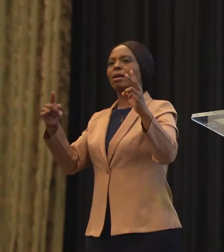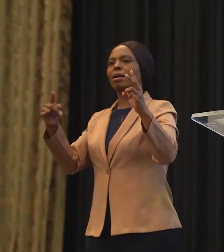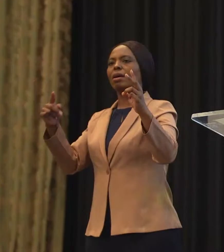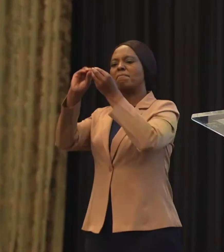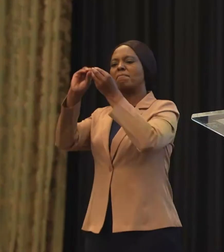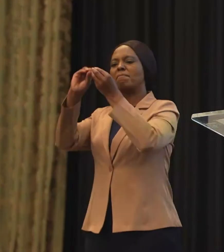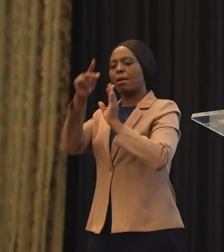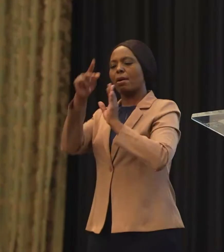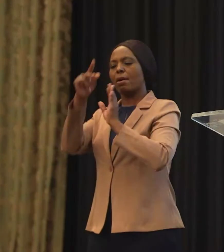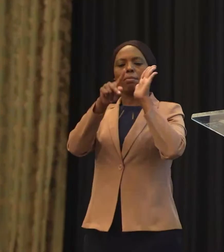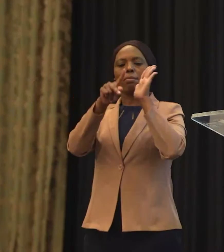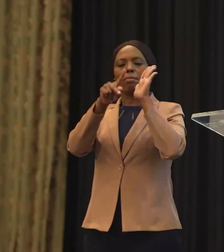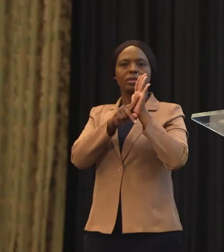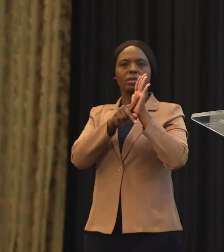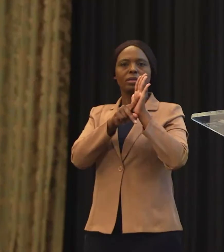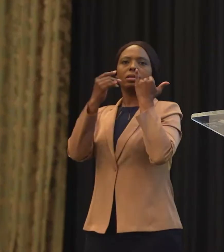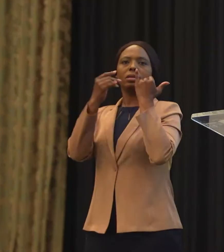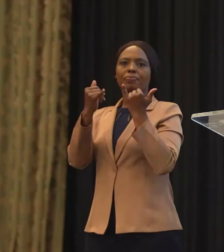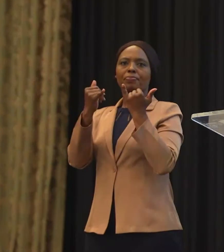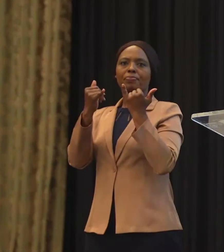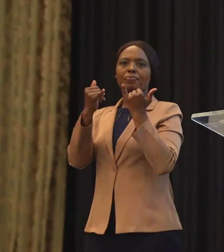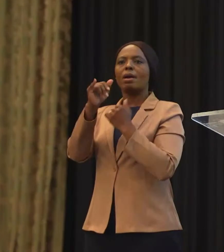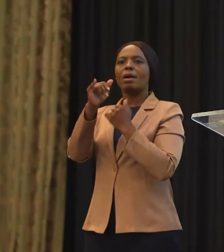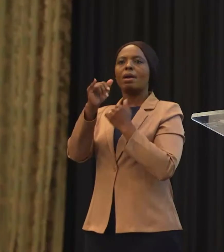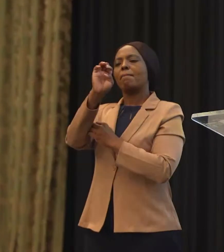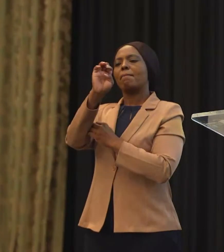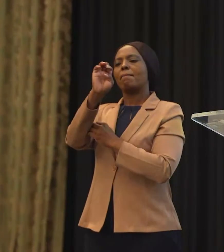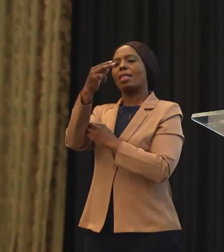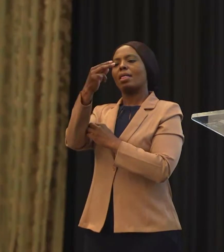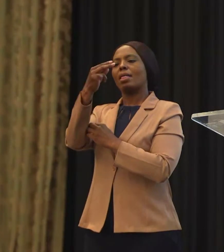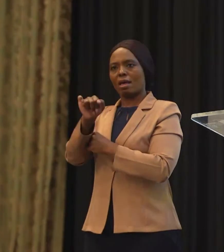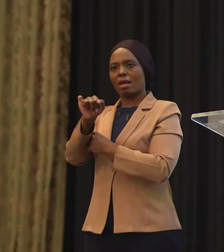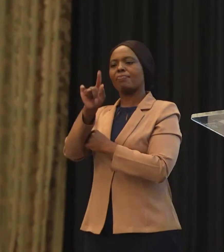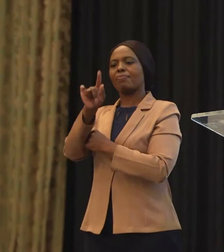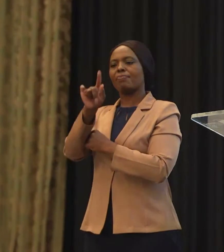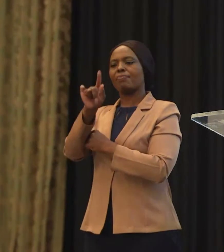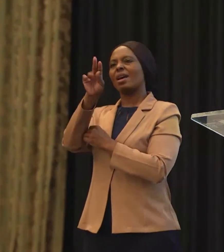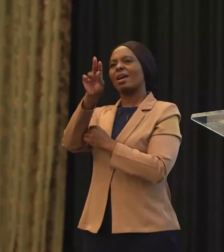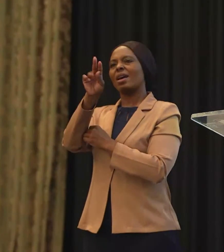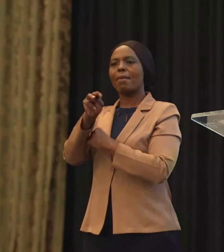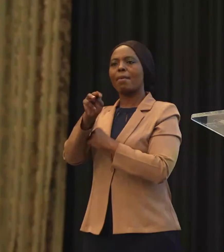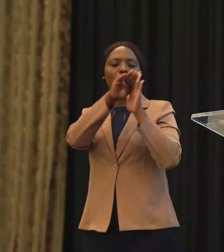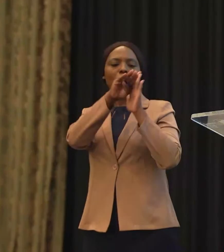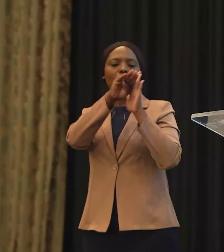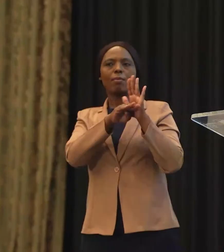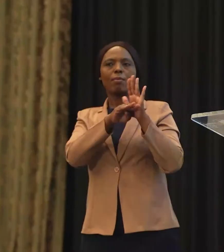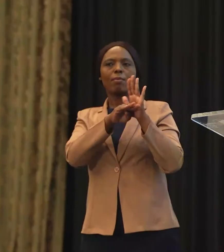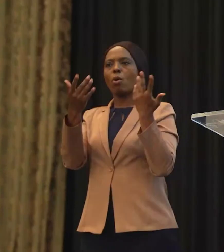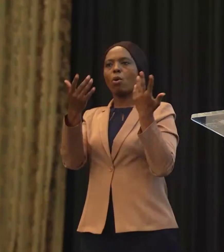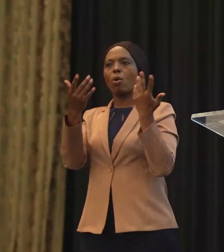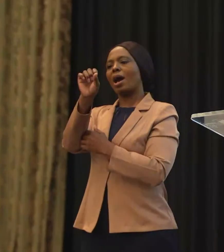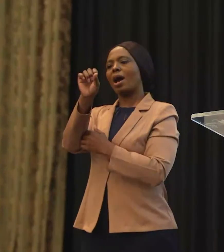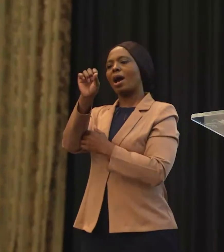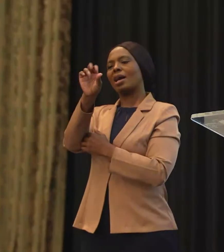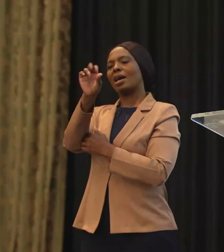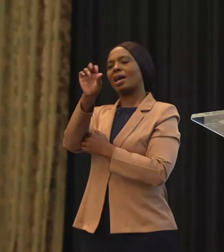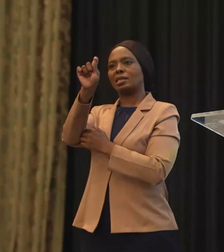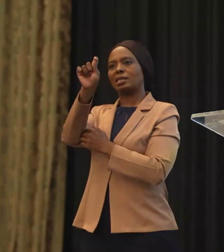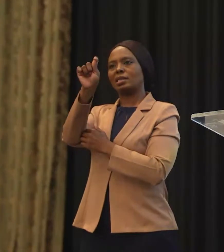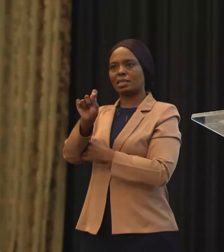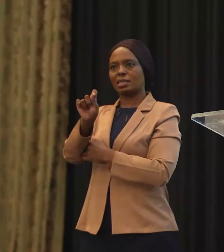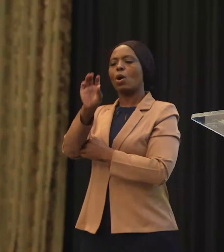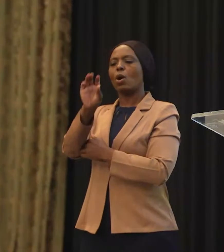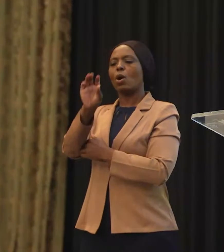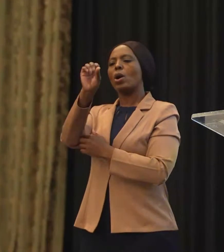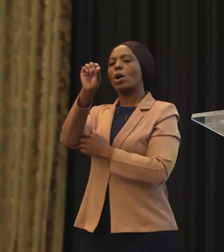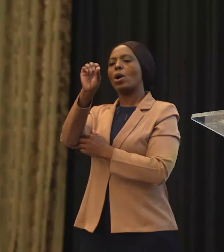for instance, the methadone programs. So currently, there are OST programs, or even people who are using drugs that still don't have access to OST. So